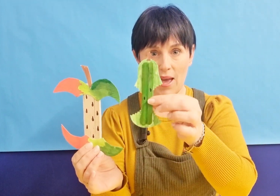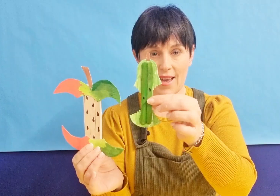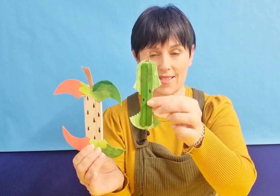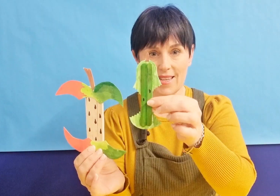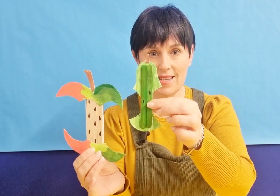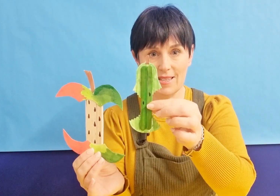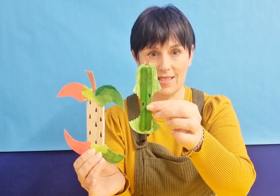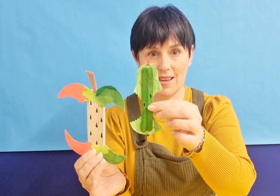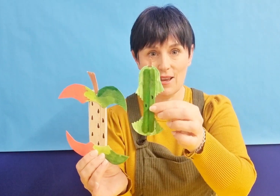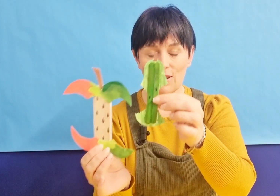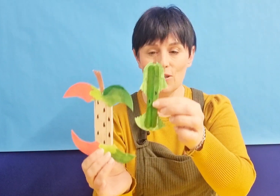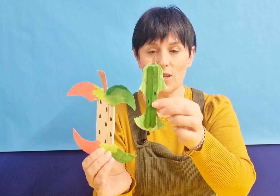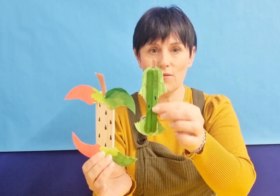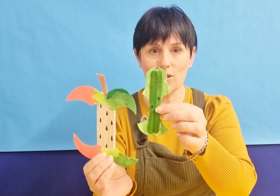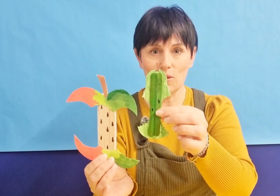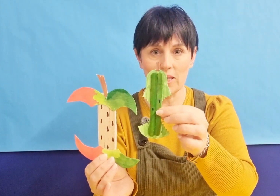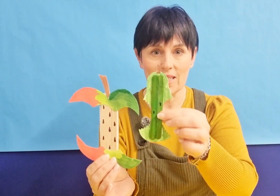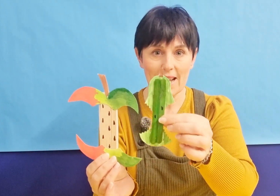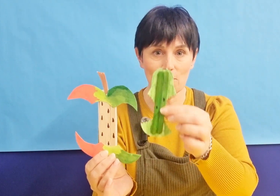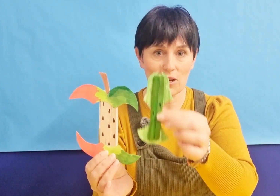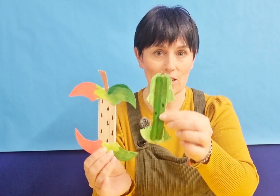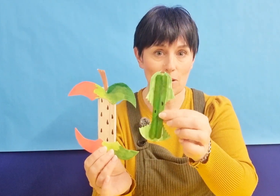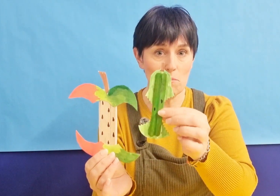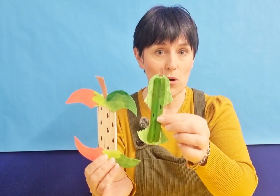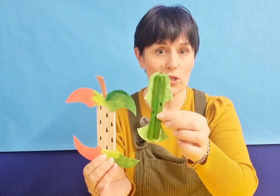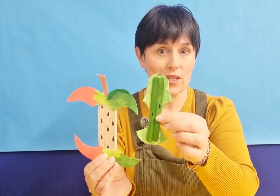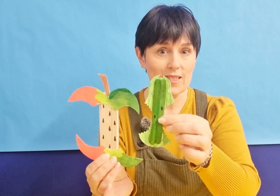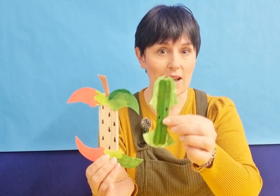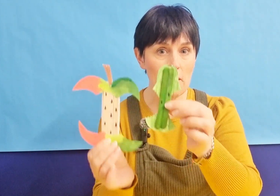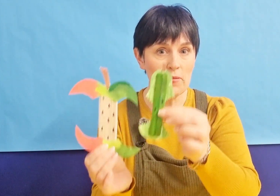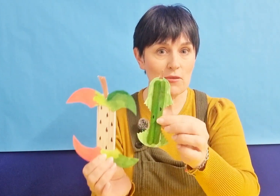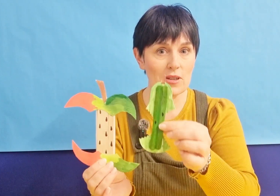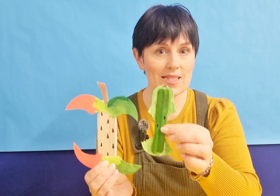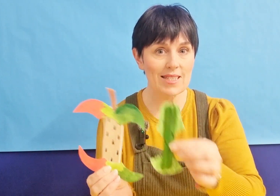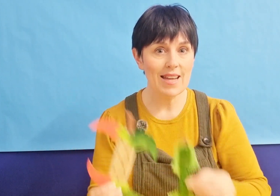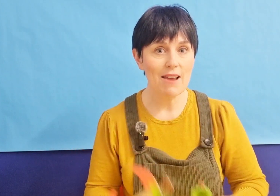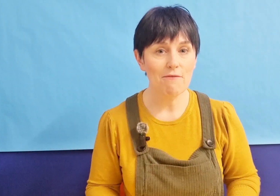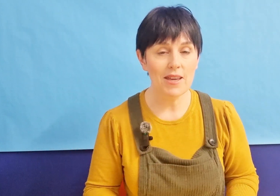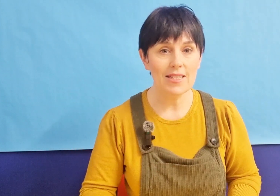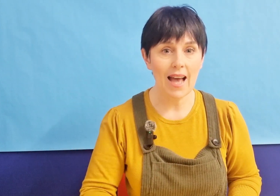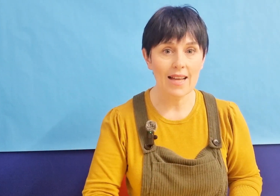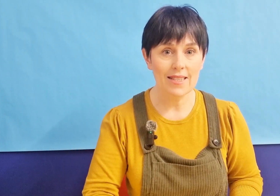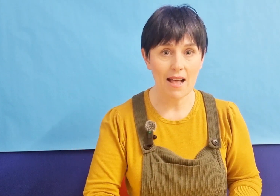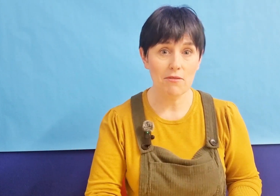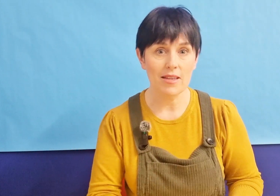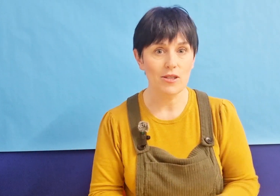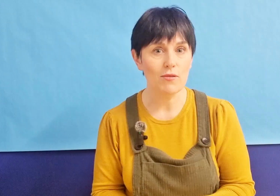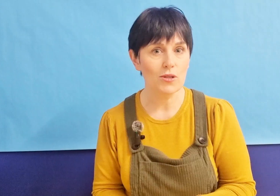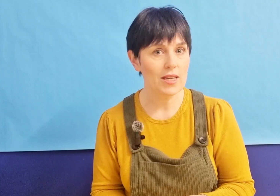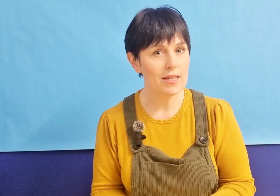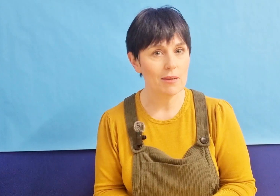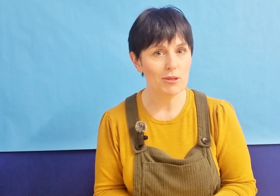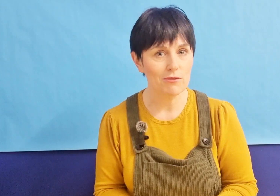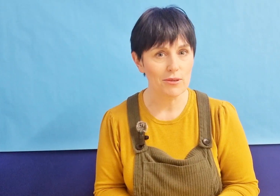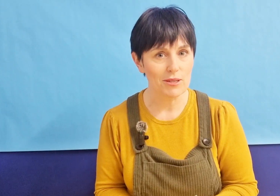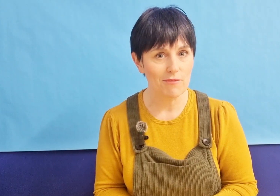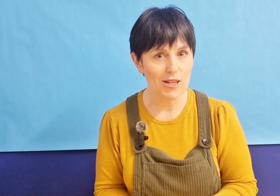pear seeds. God's given us all these things because it's important for us to stay fit and healthy. So you've got to eat up your fruits and